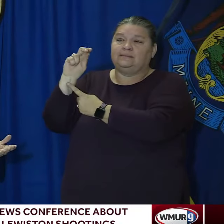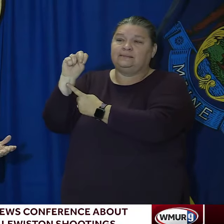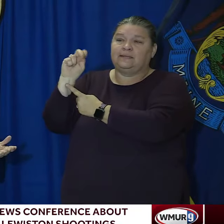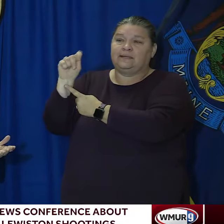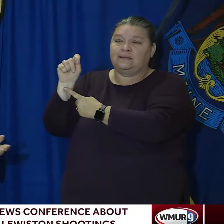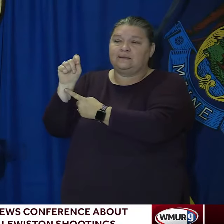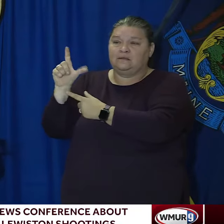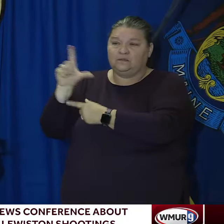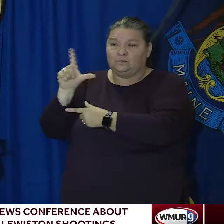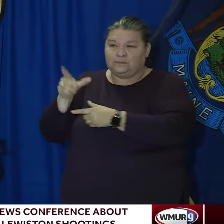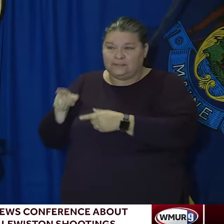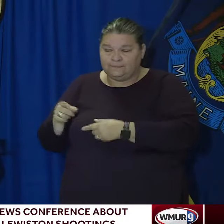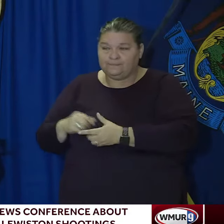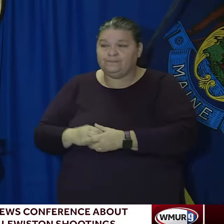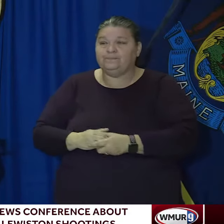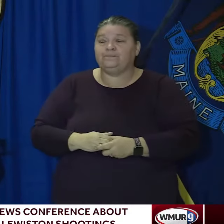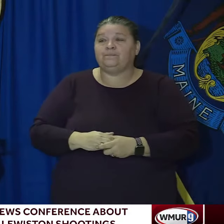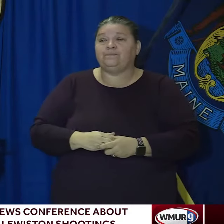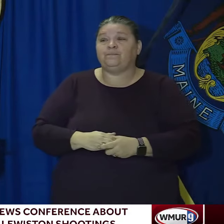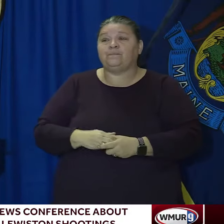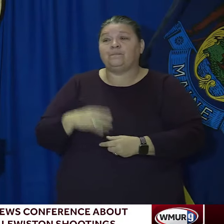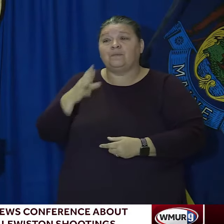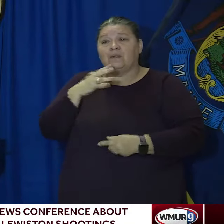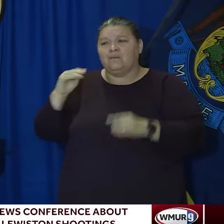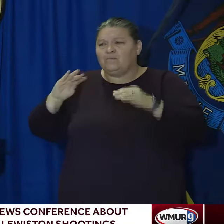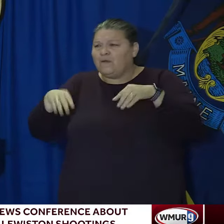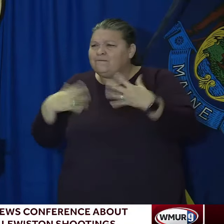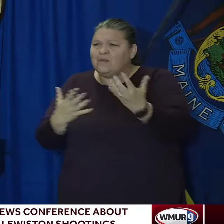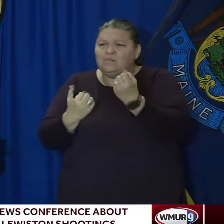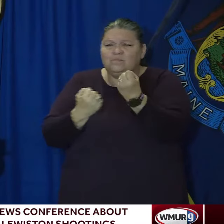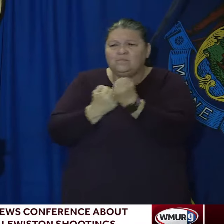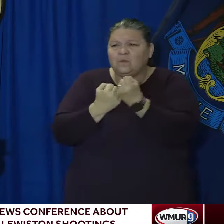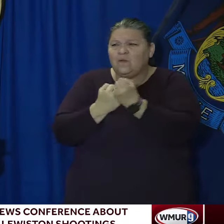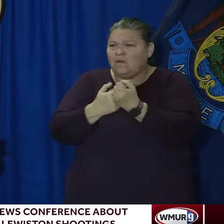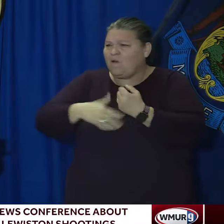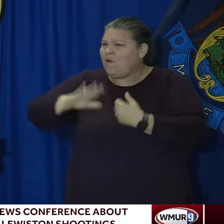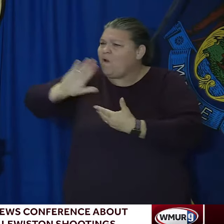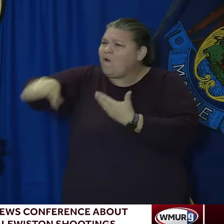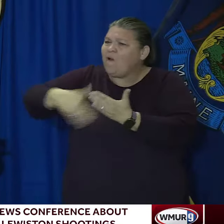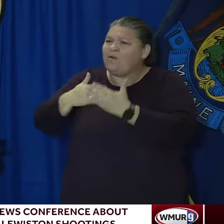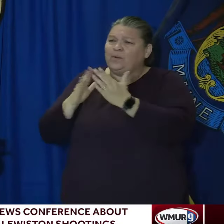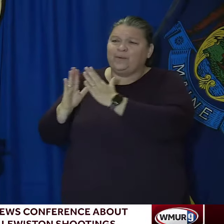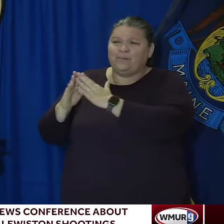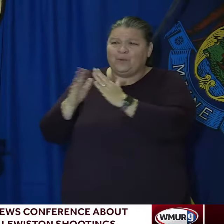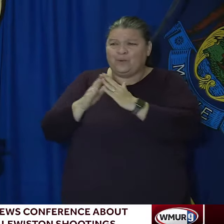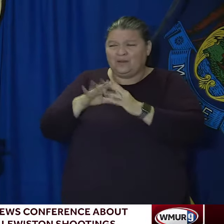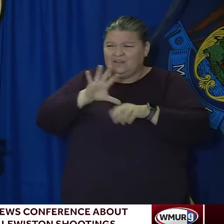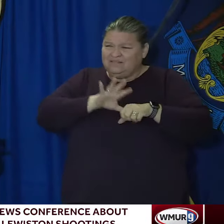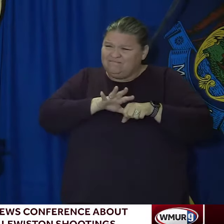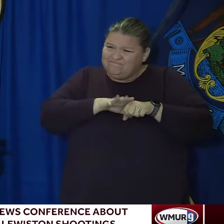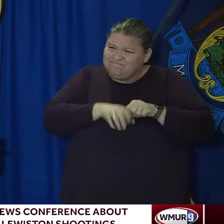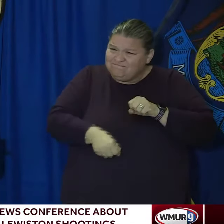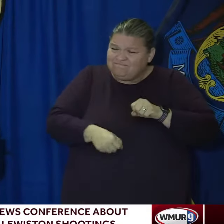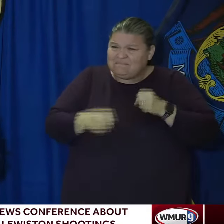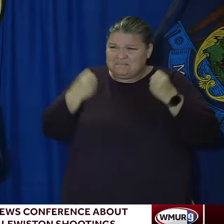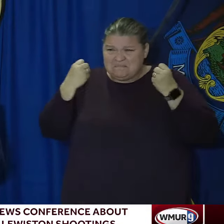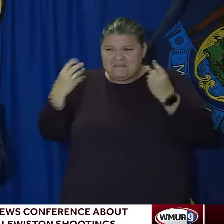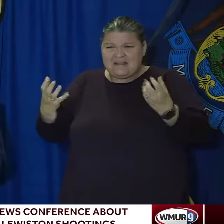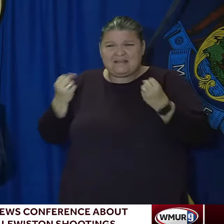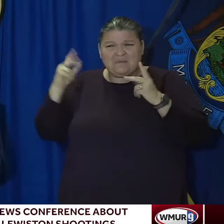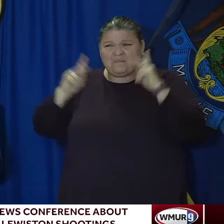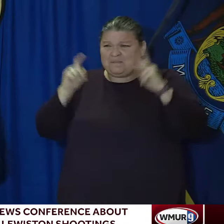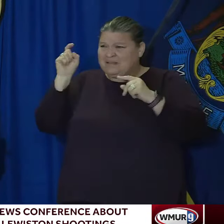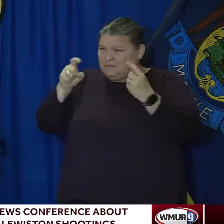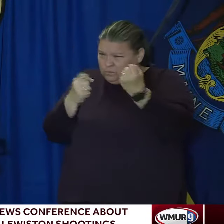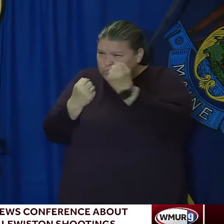community. Everyone's feeling pretty bad. A lot of people need help. My administration